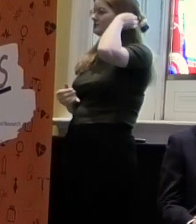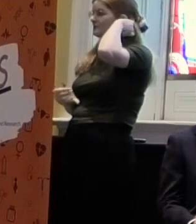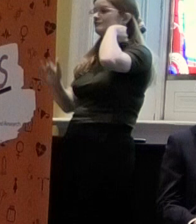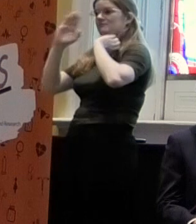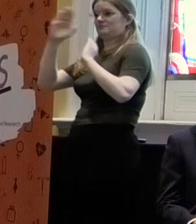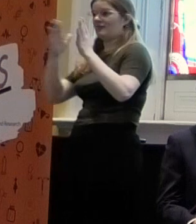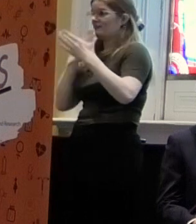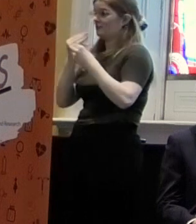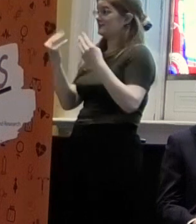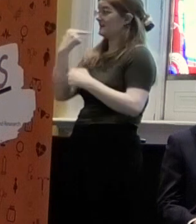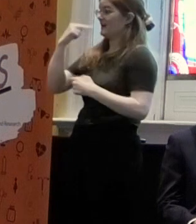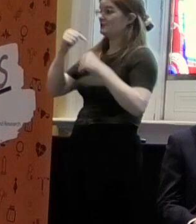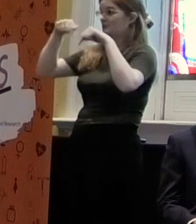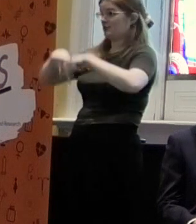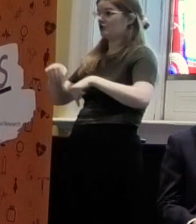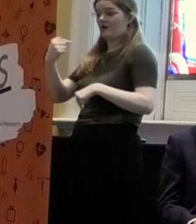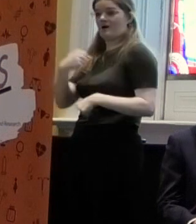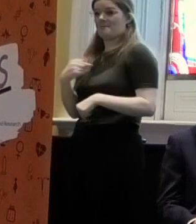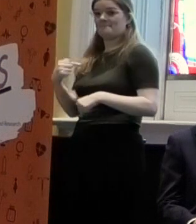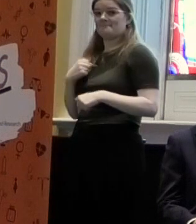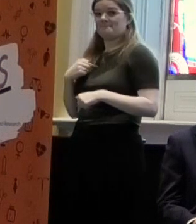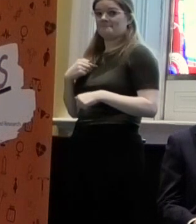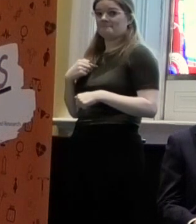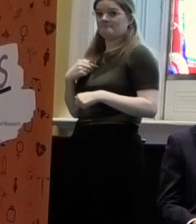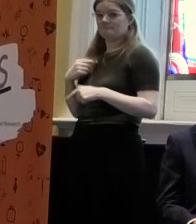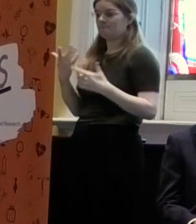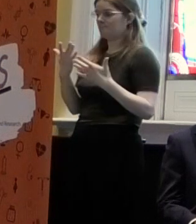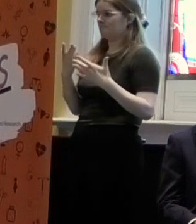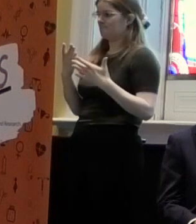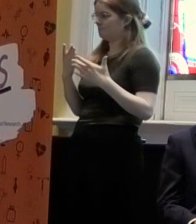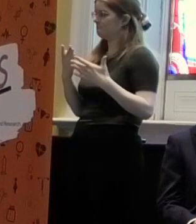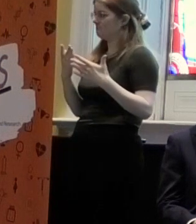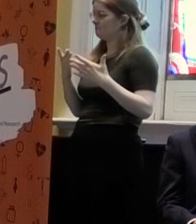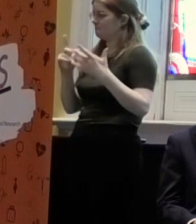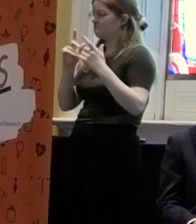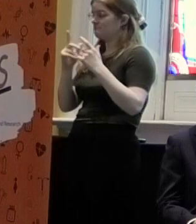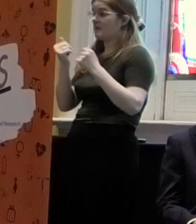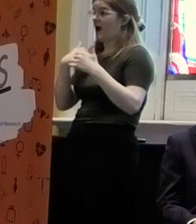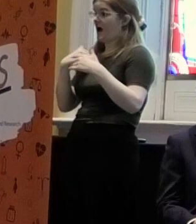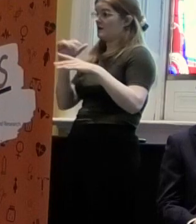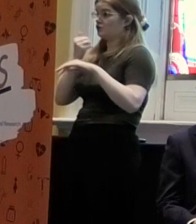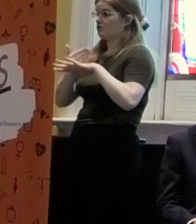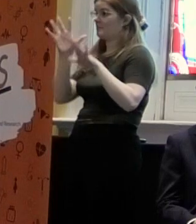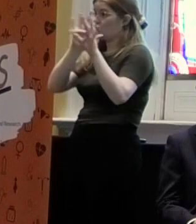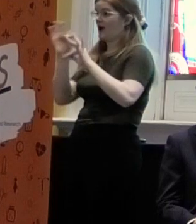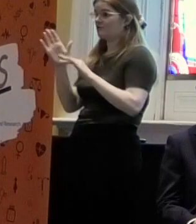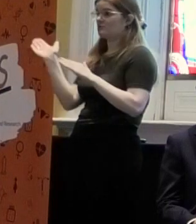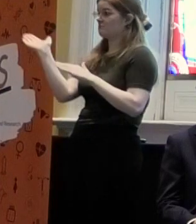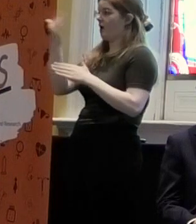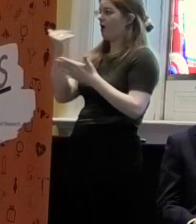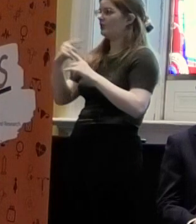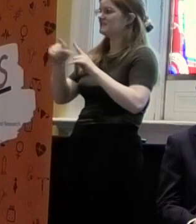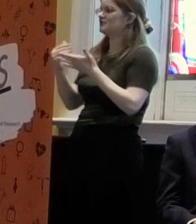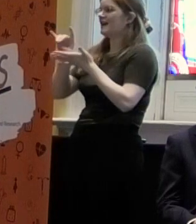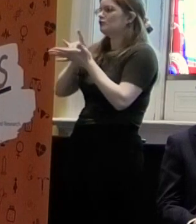thank you very much. And it's very nice to be here. So I am an archivist by training, and I look after all of the